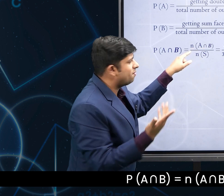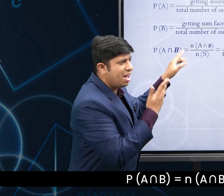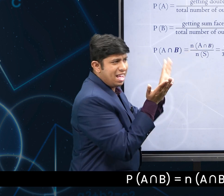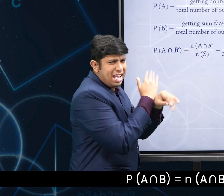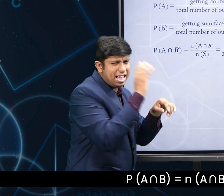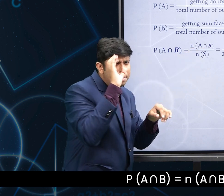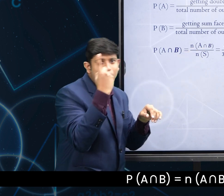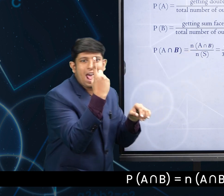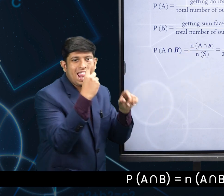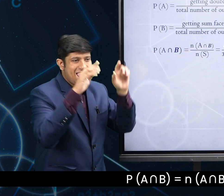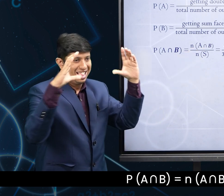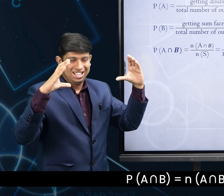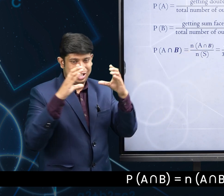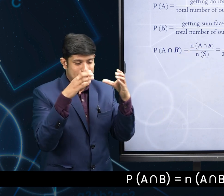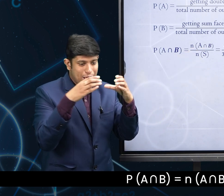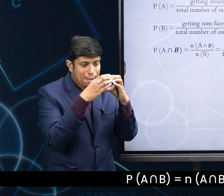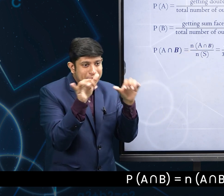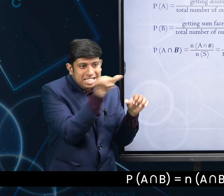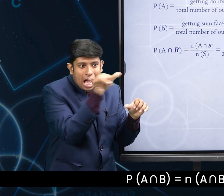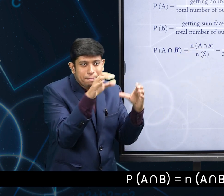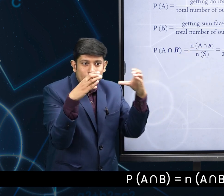S, that is equal to 1 by 36.